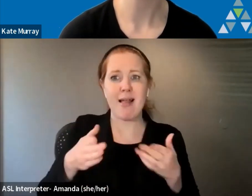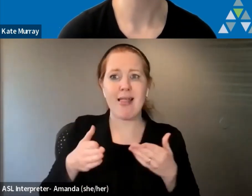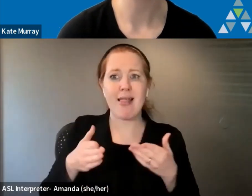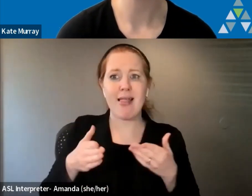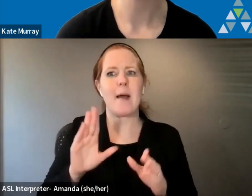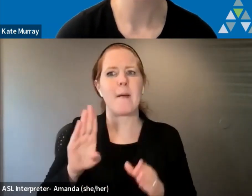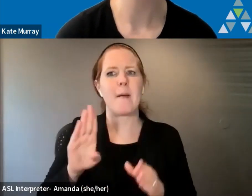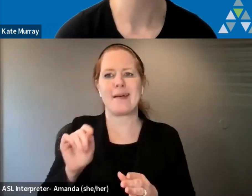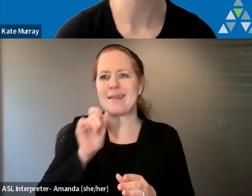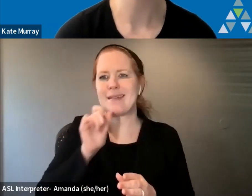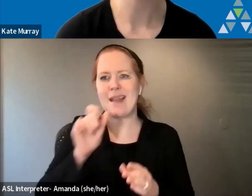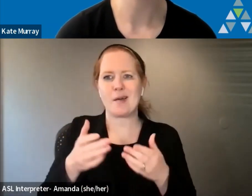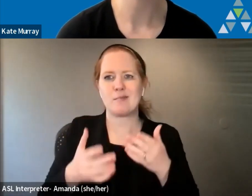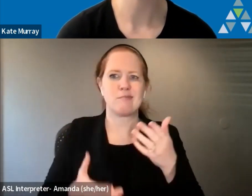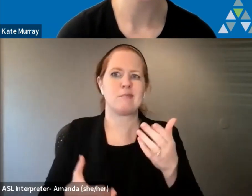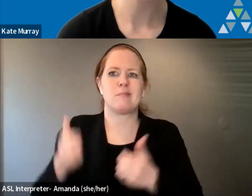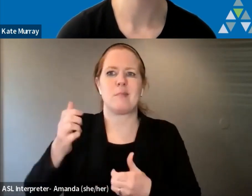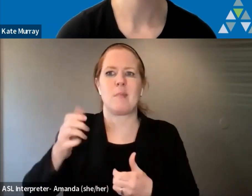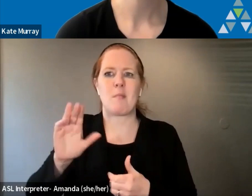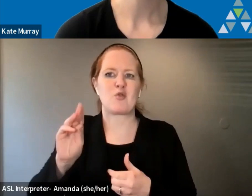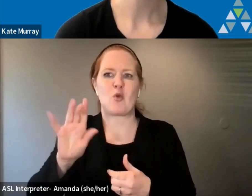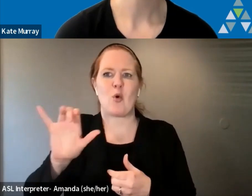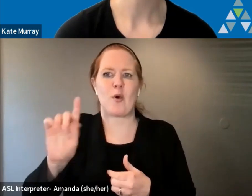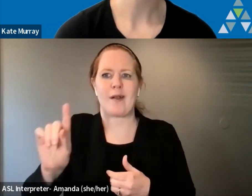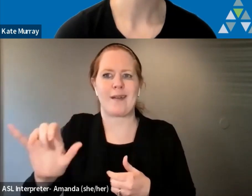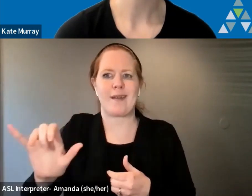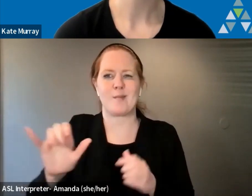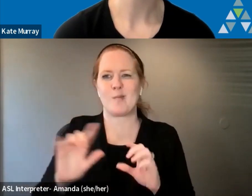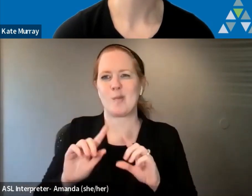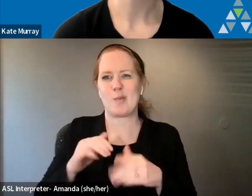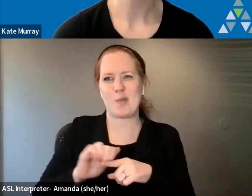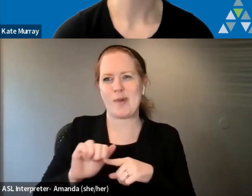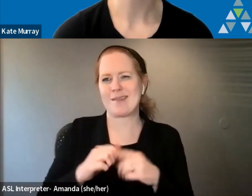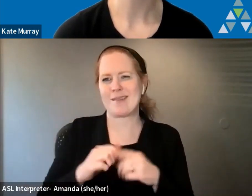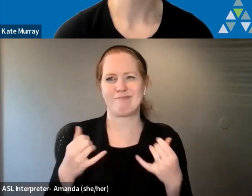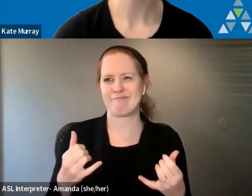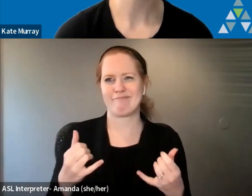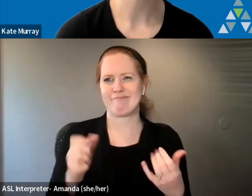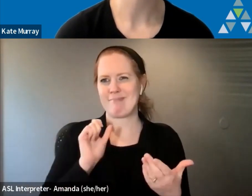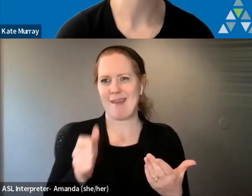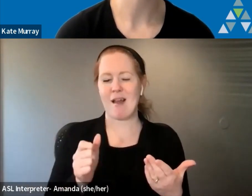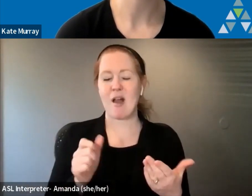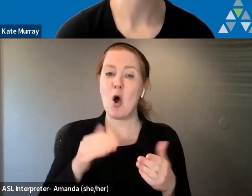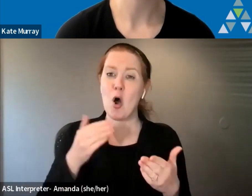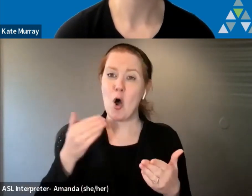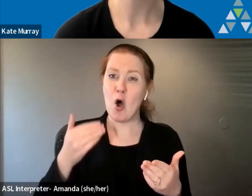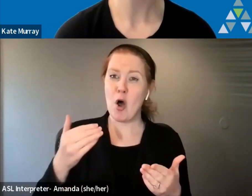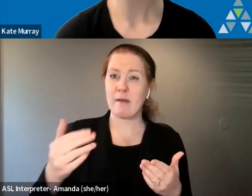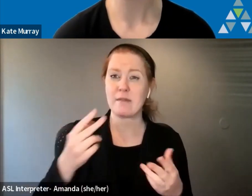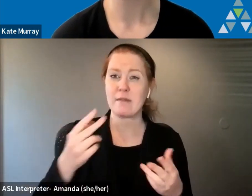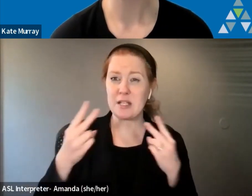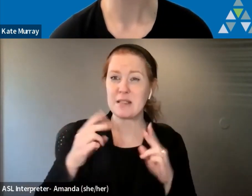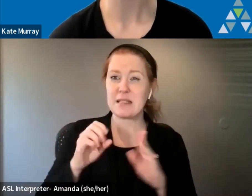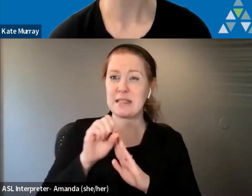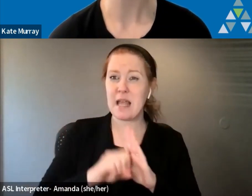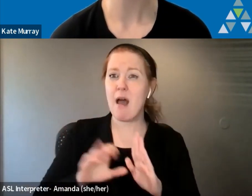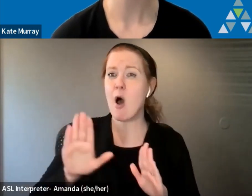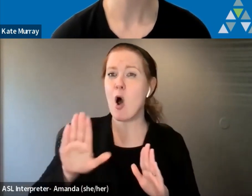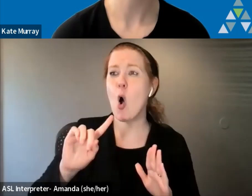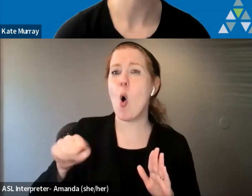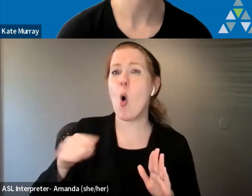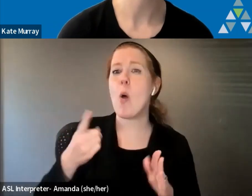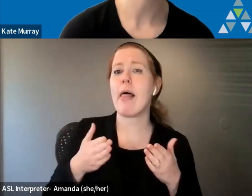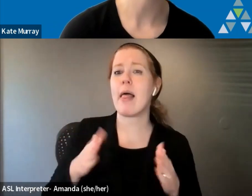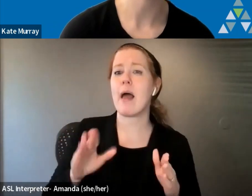kind of a majority practice at this point in time. And, you often see states saying, well, we only allow this if the